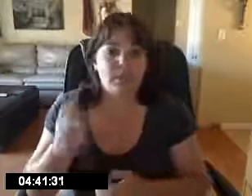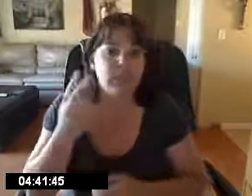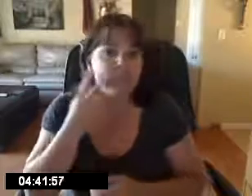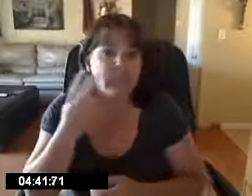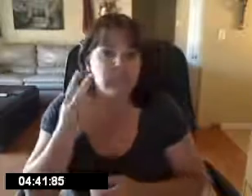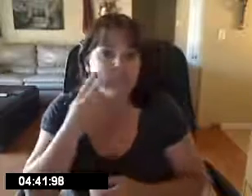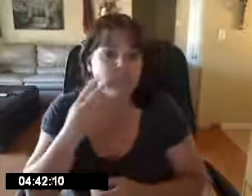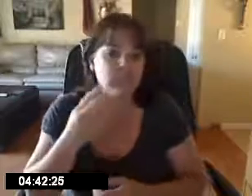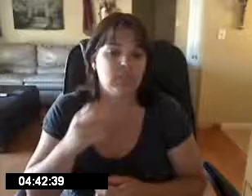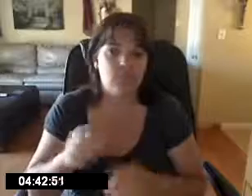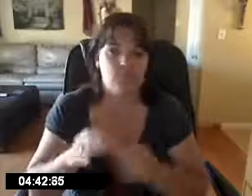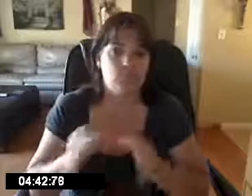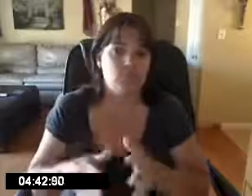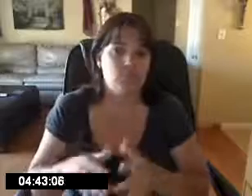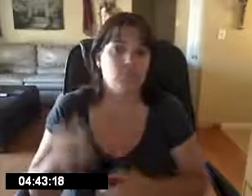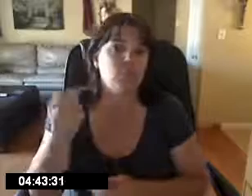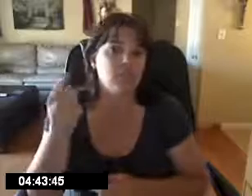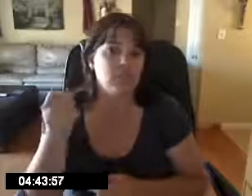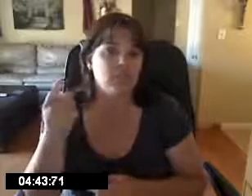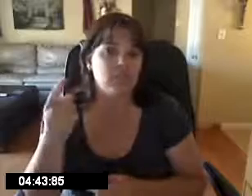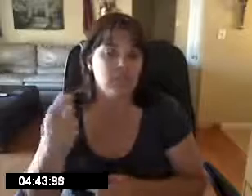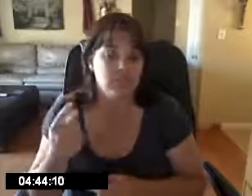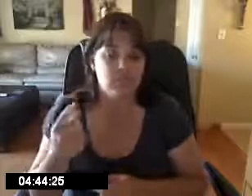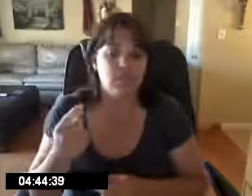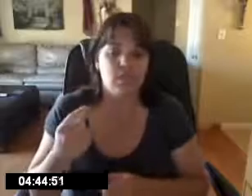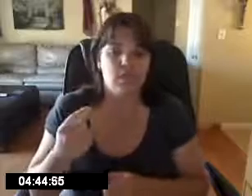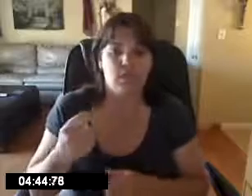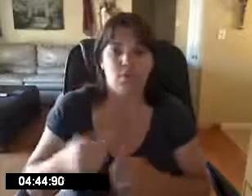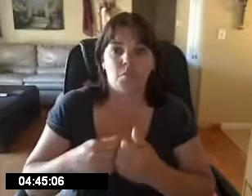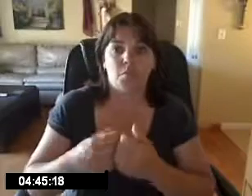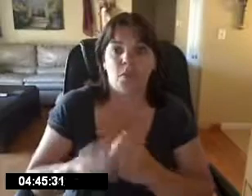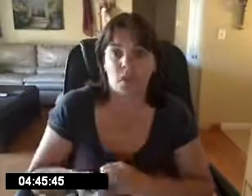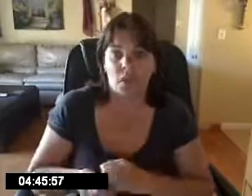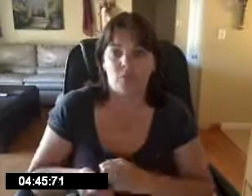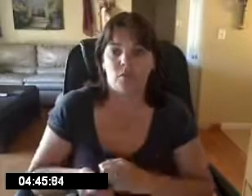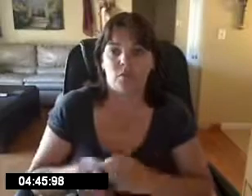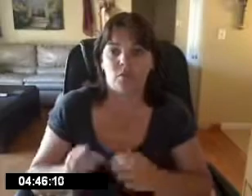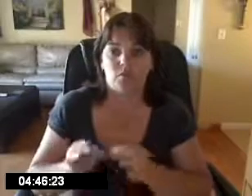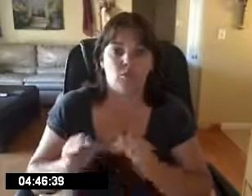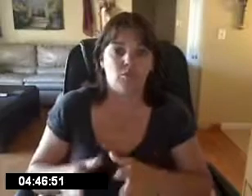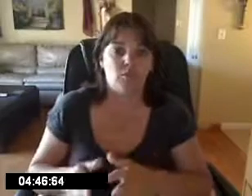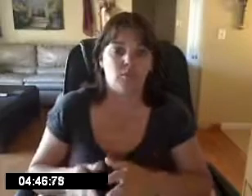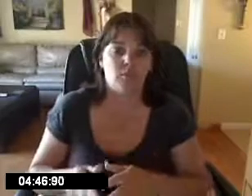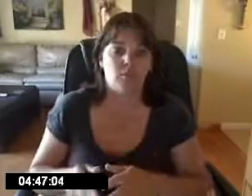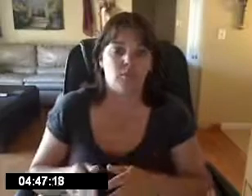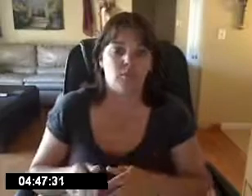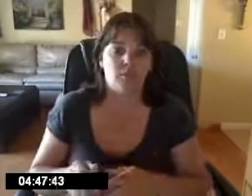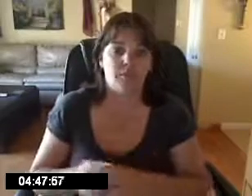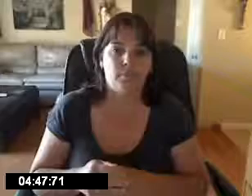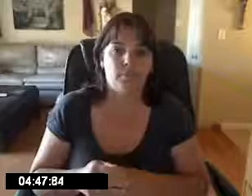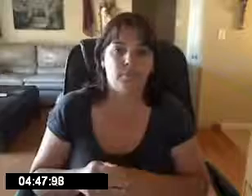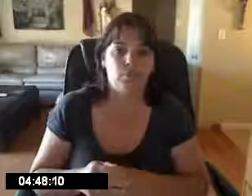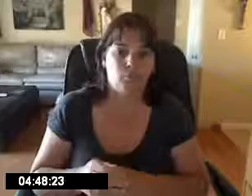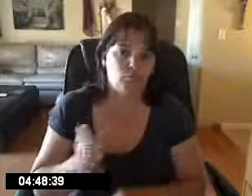to use ASL proficiently with your expressive interpreting tasks. All right. So all of